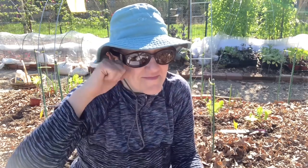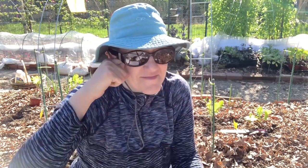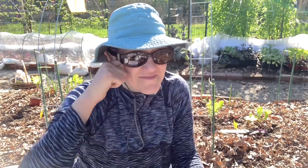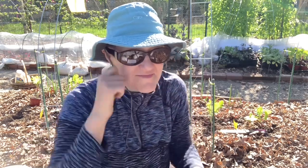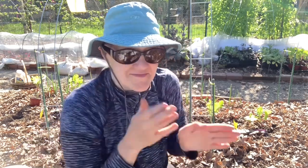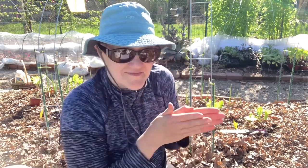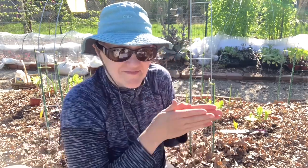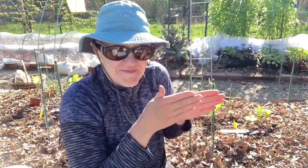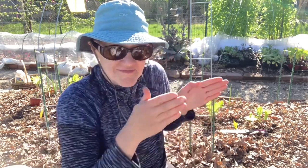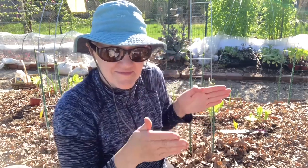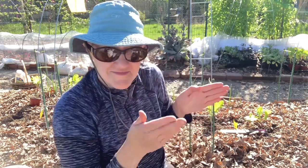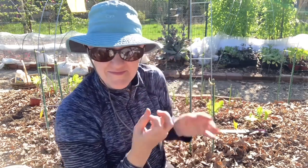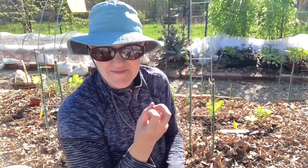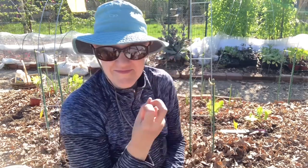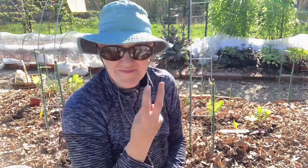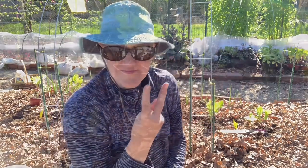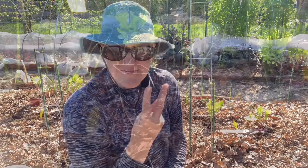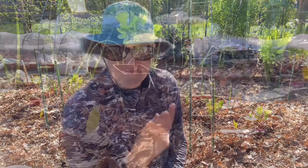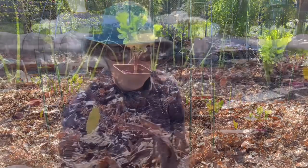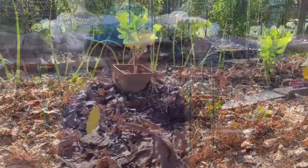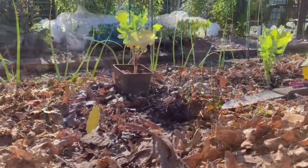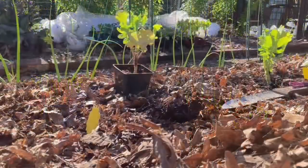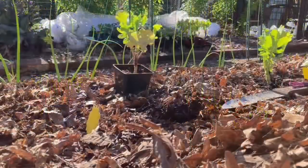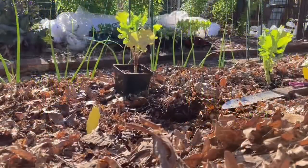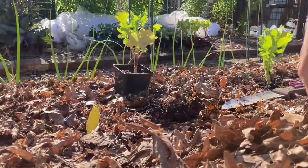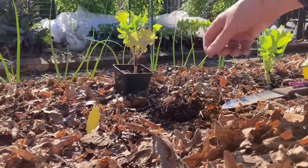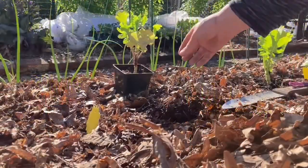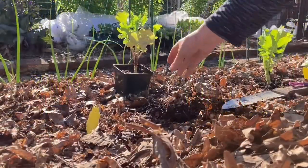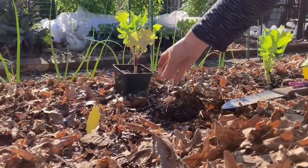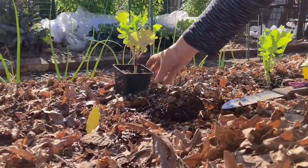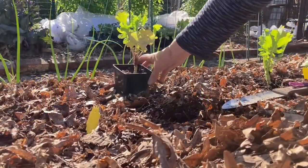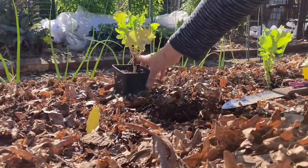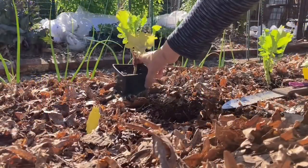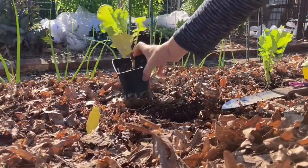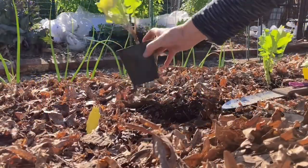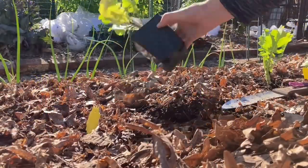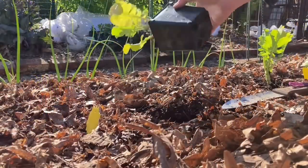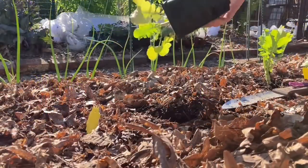of onions. That's how I spaced my rows.